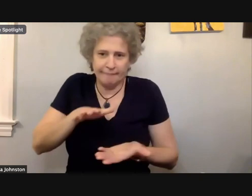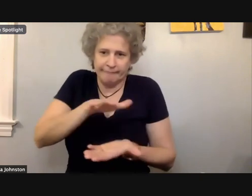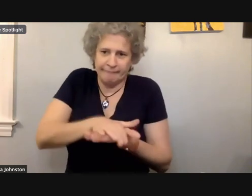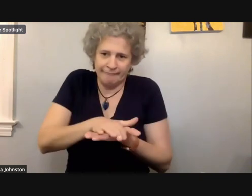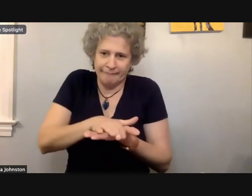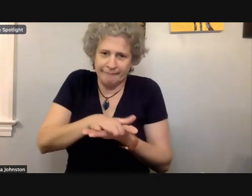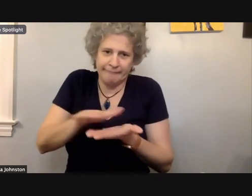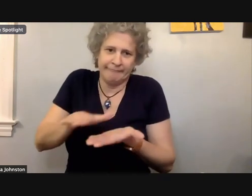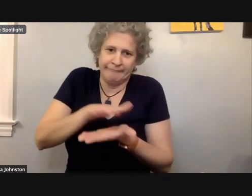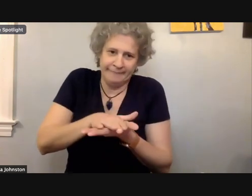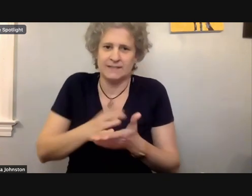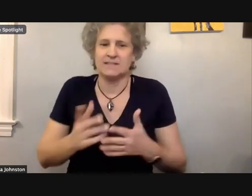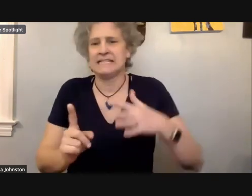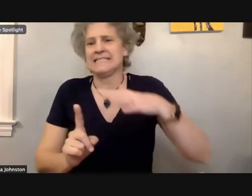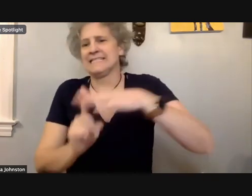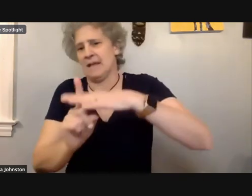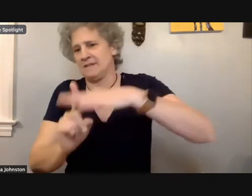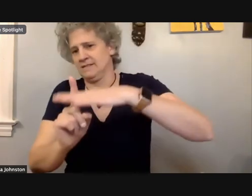And then show